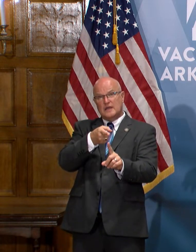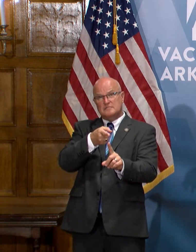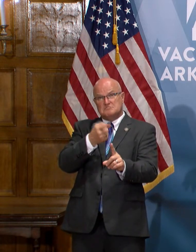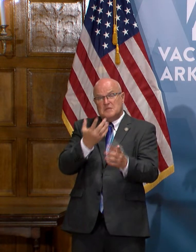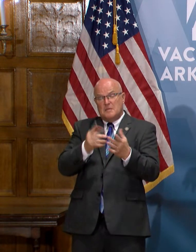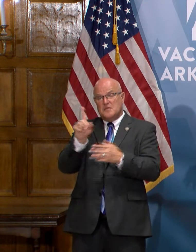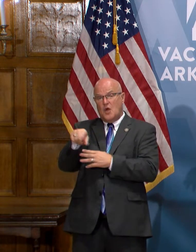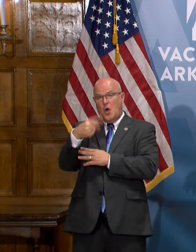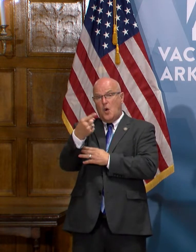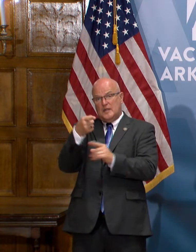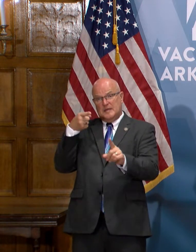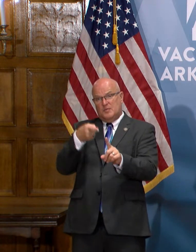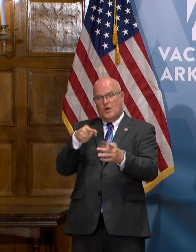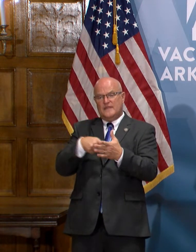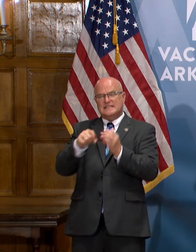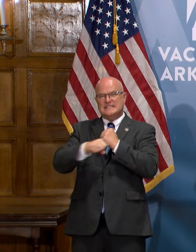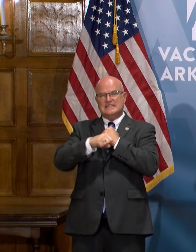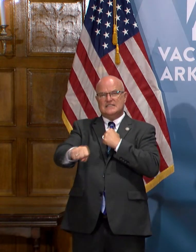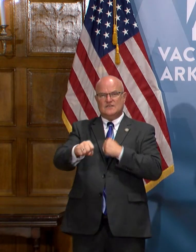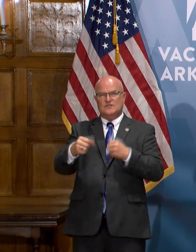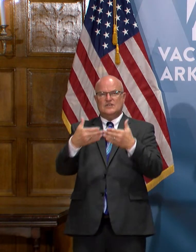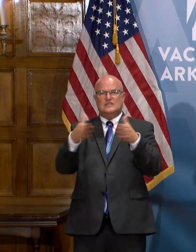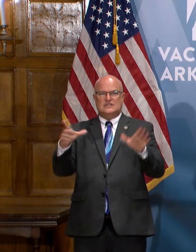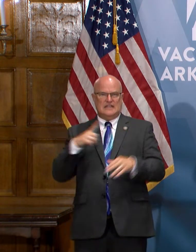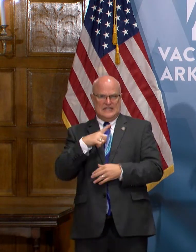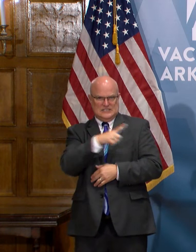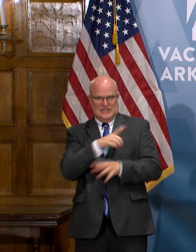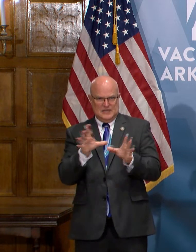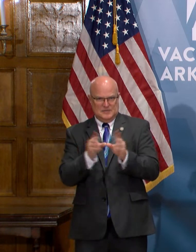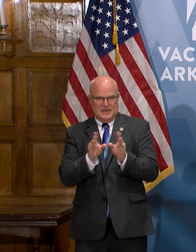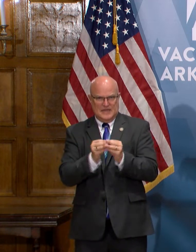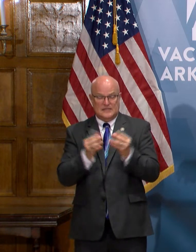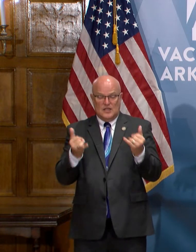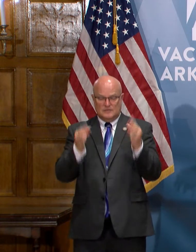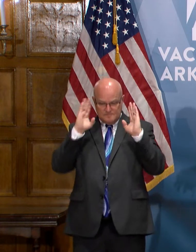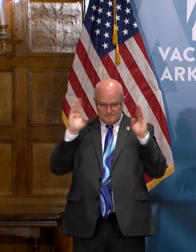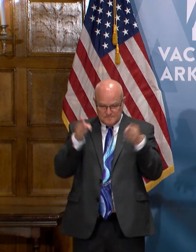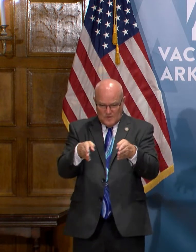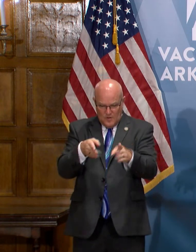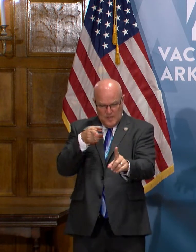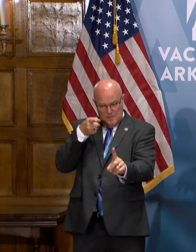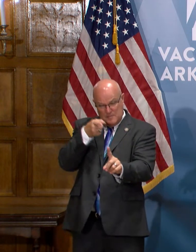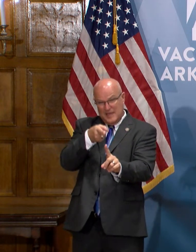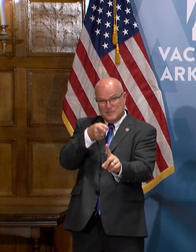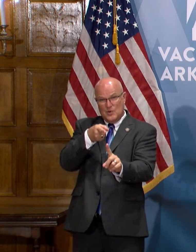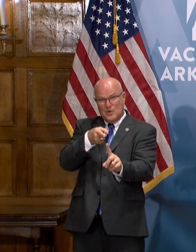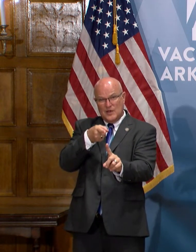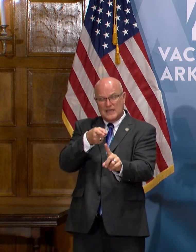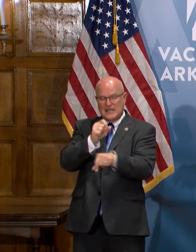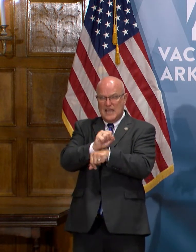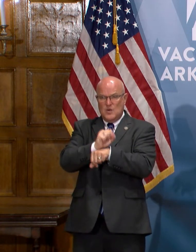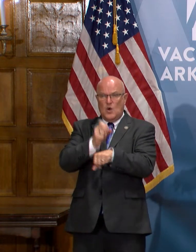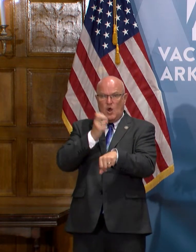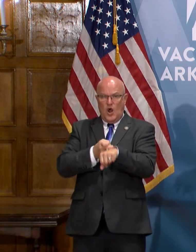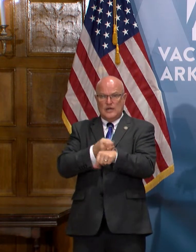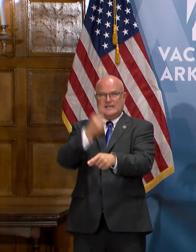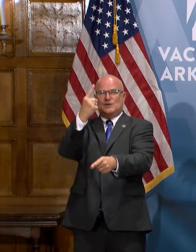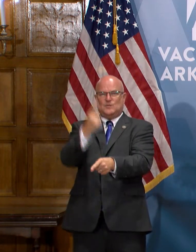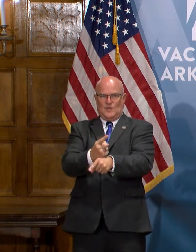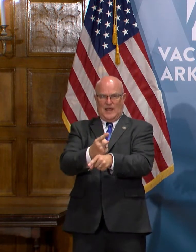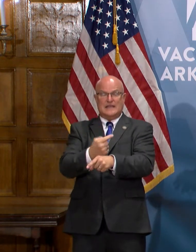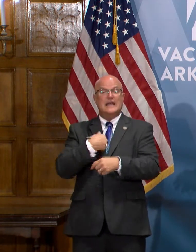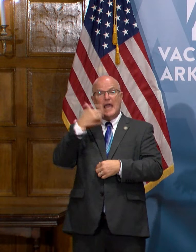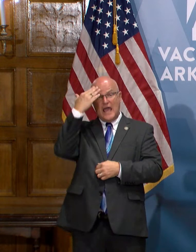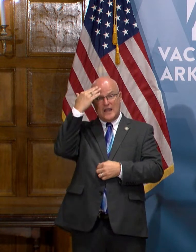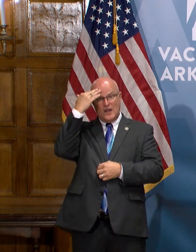the only point, of this extended general session. So let's concentrate on the main point and let's work hard to get it right. And I